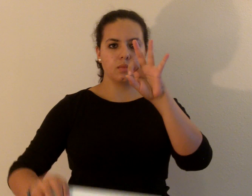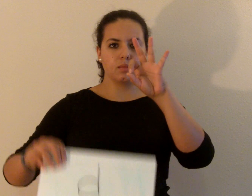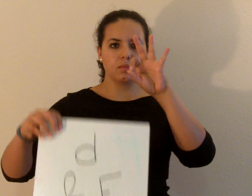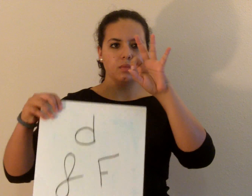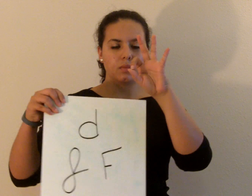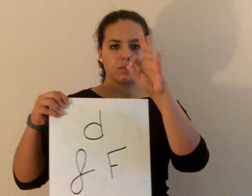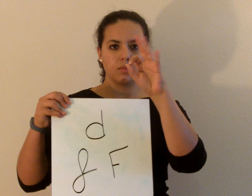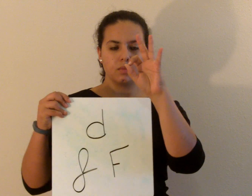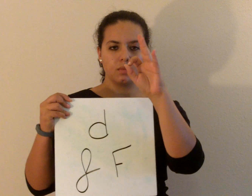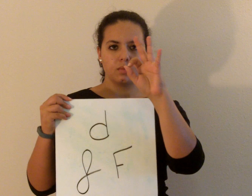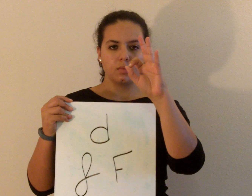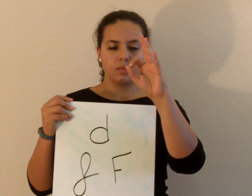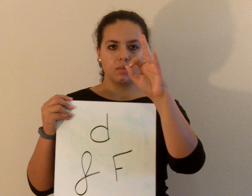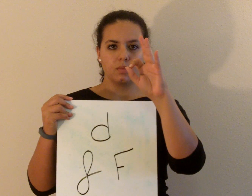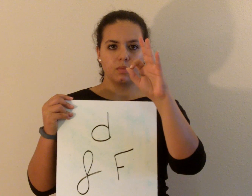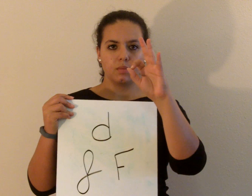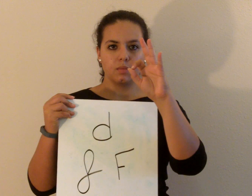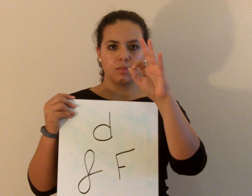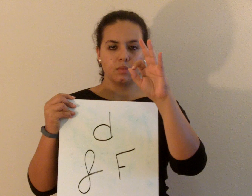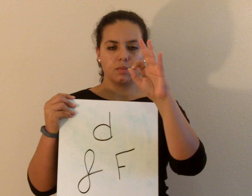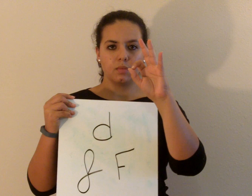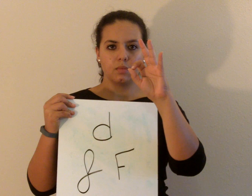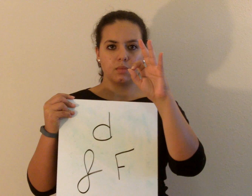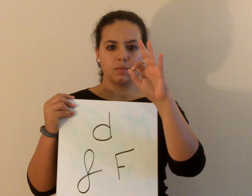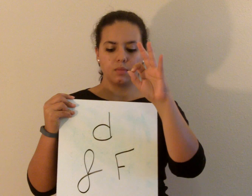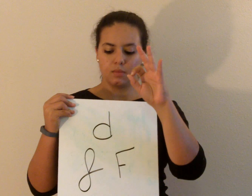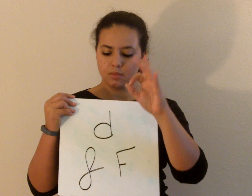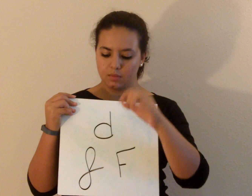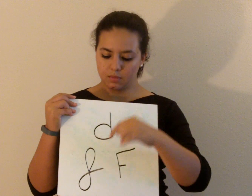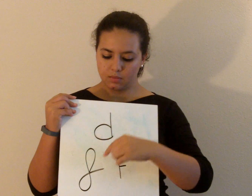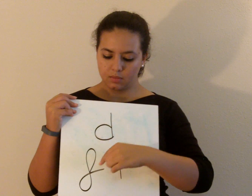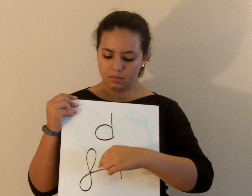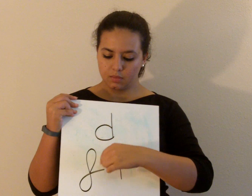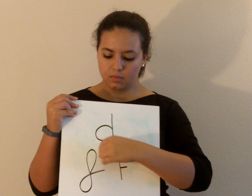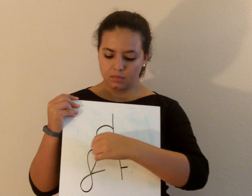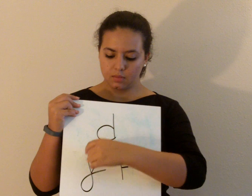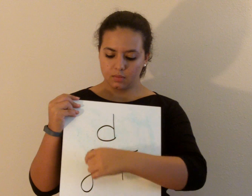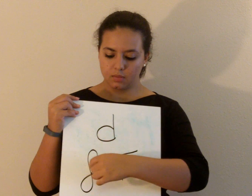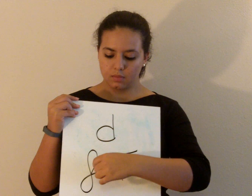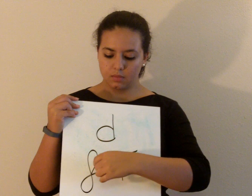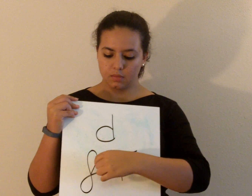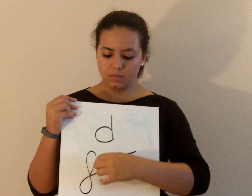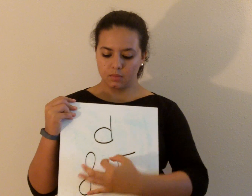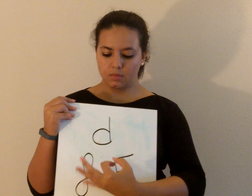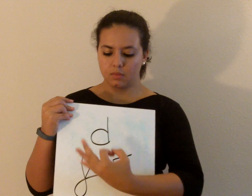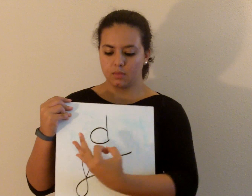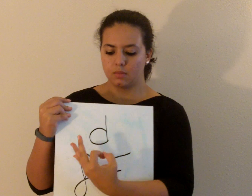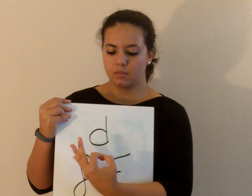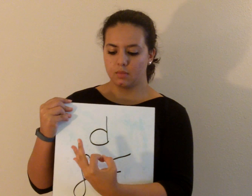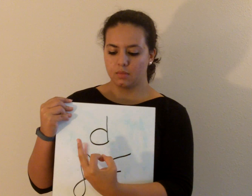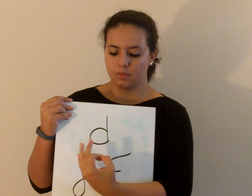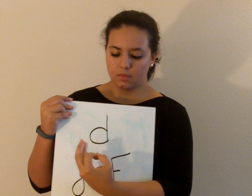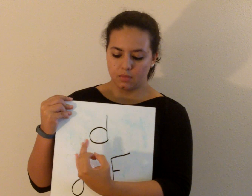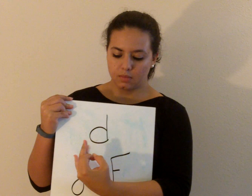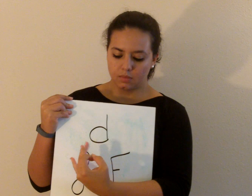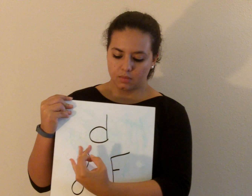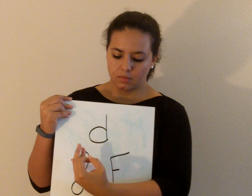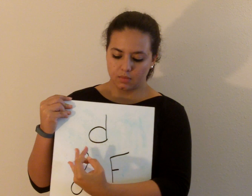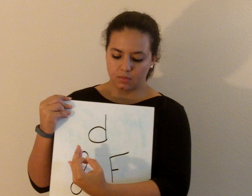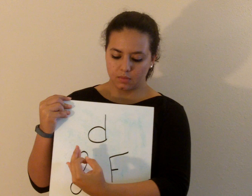got those fingers up? Some people look at it and see it as the cursive F and all of the little cursive that's going on.